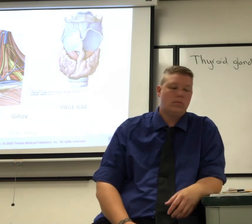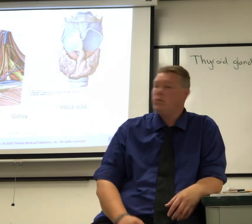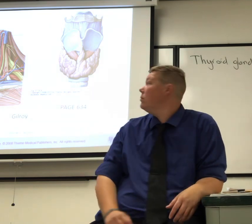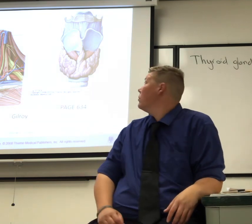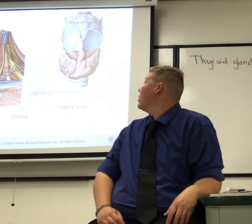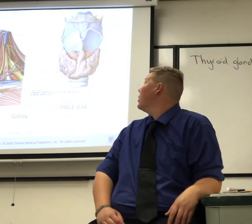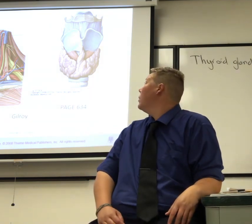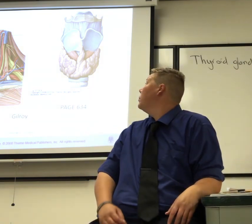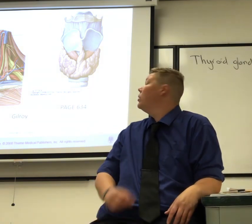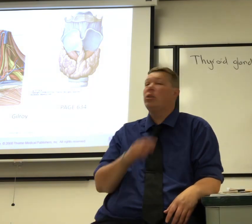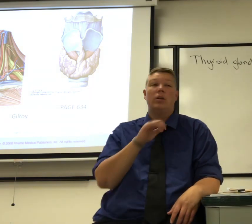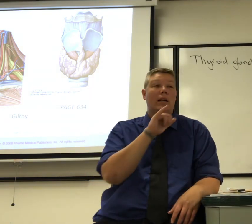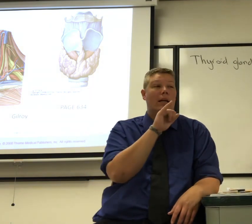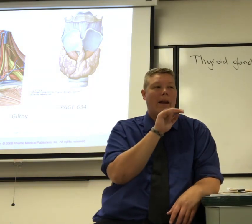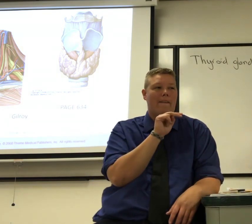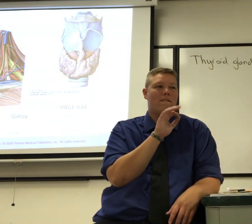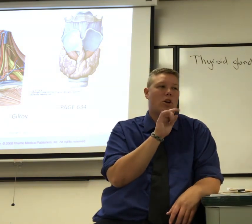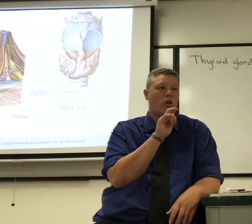Thyroid gland,